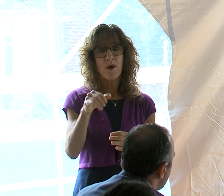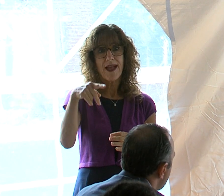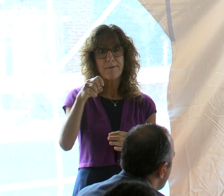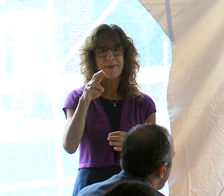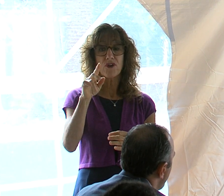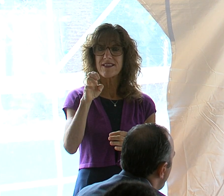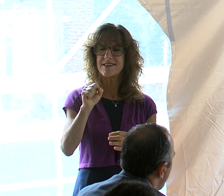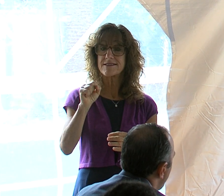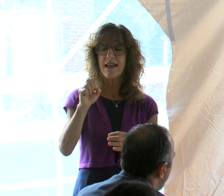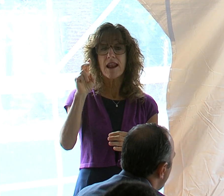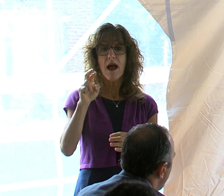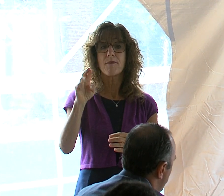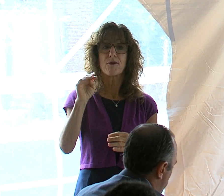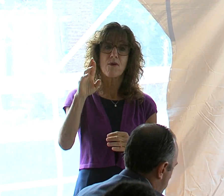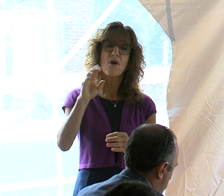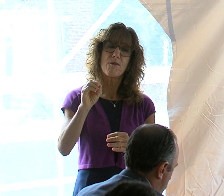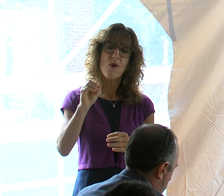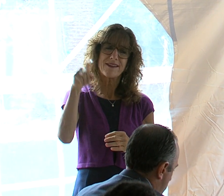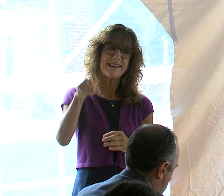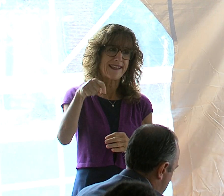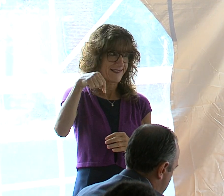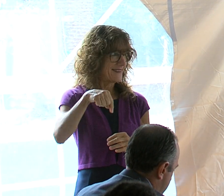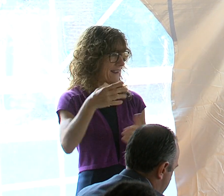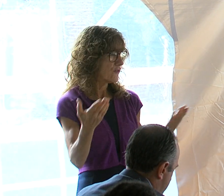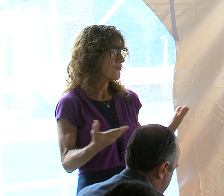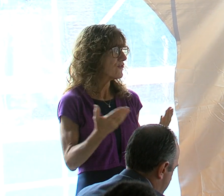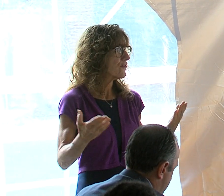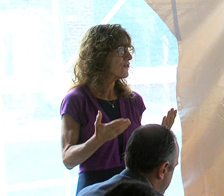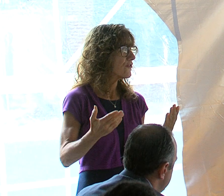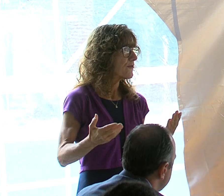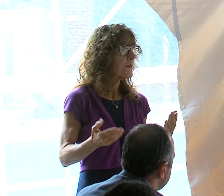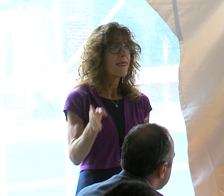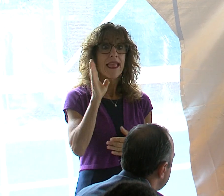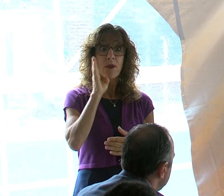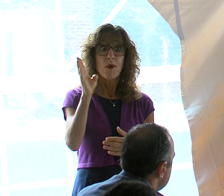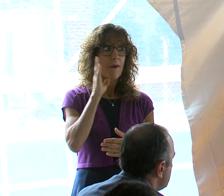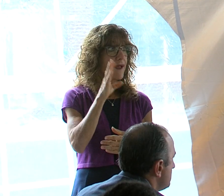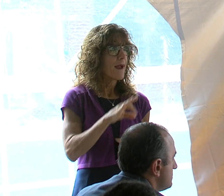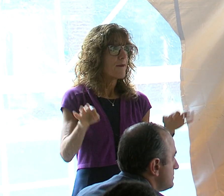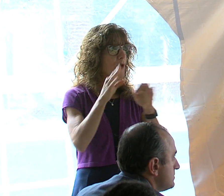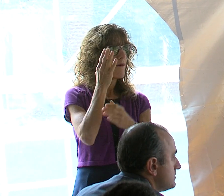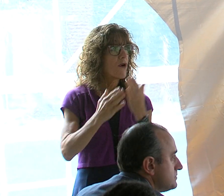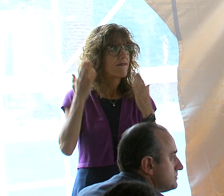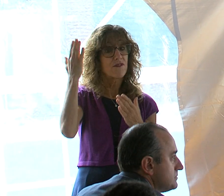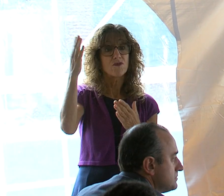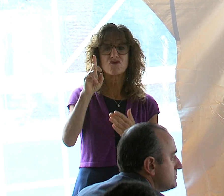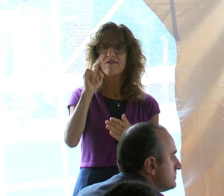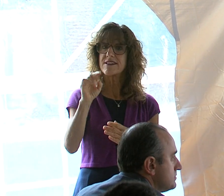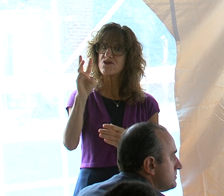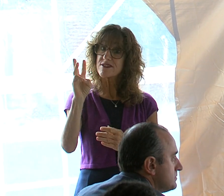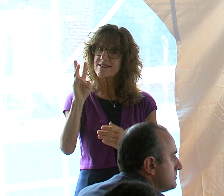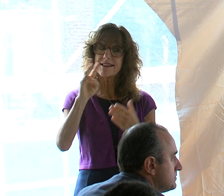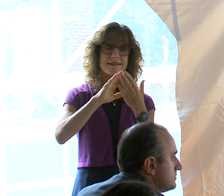Marlboro needs the Gateway at Peerless. It will be an integral part of the future of District 6